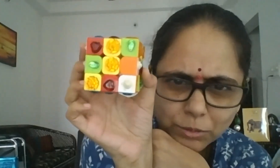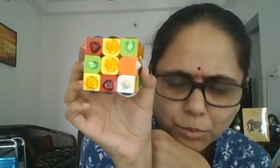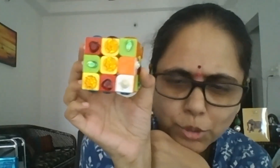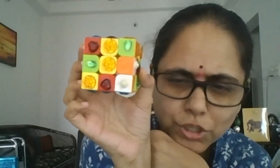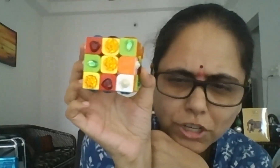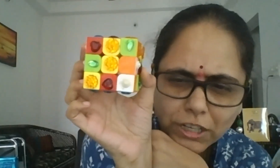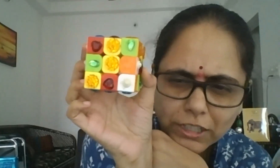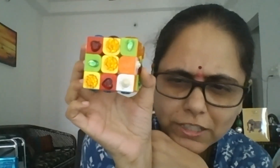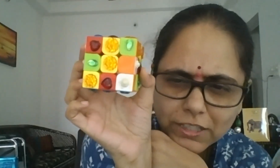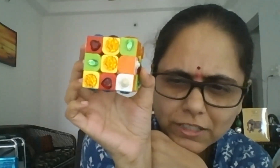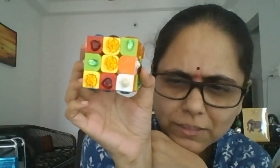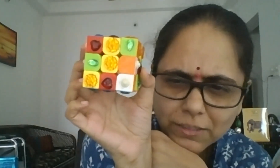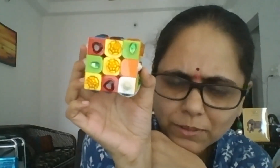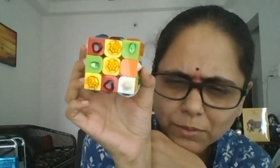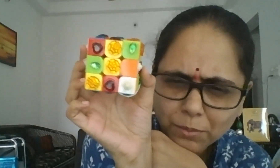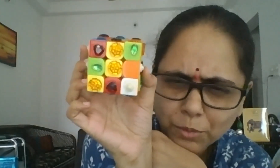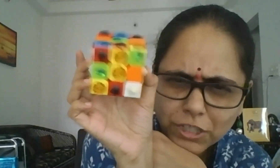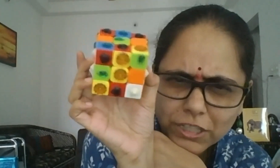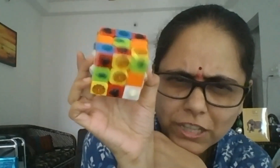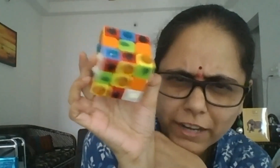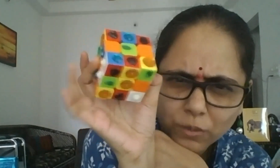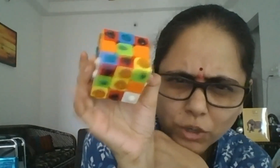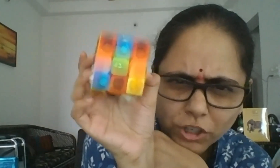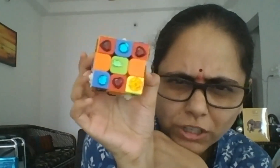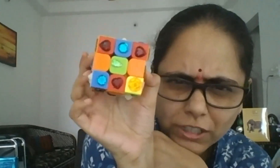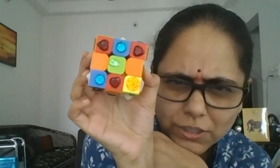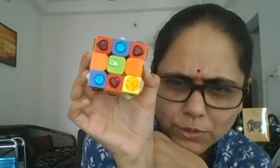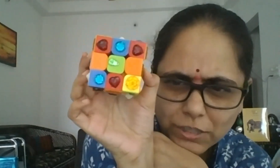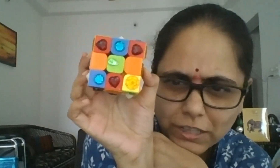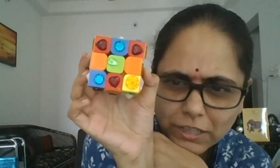Post your colors. Post in chat what all colors you see.